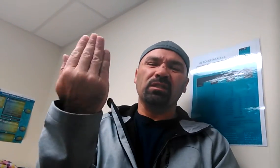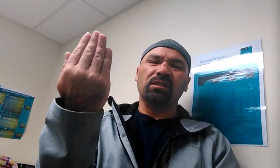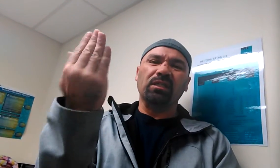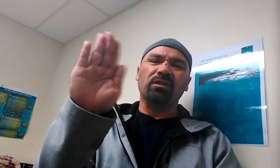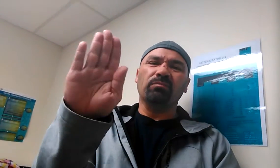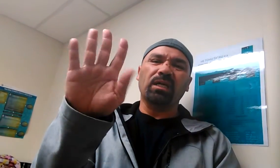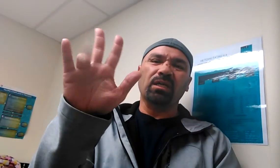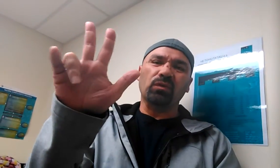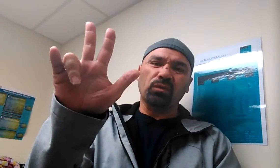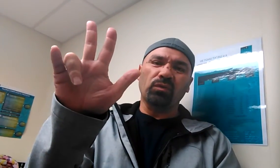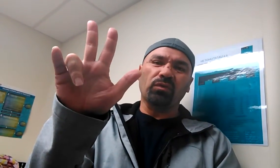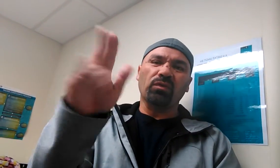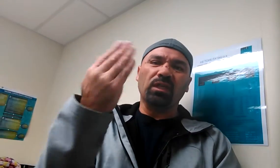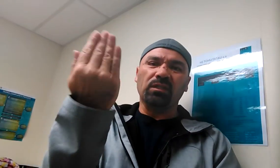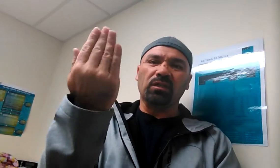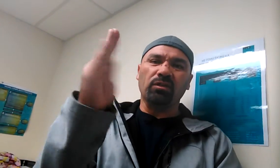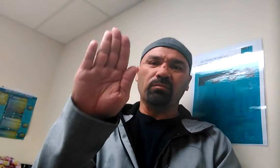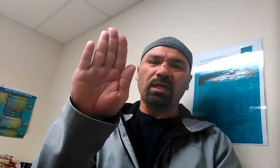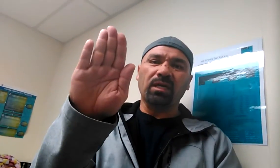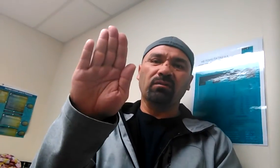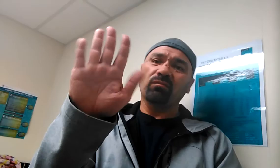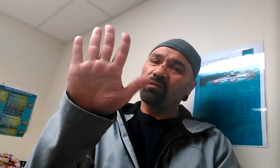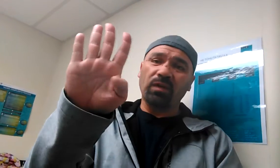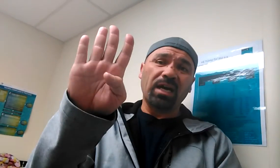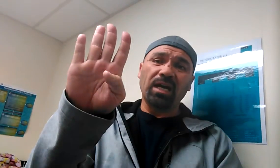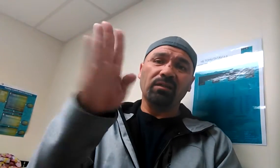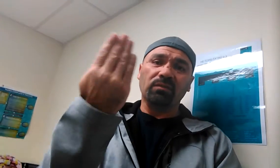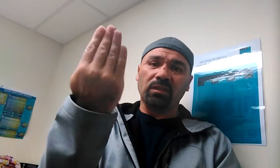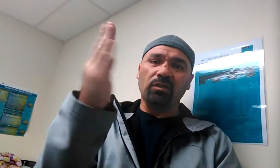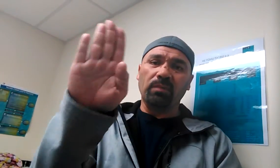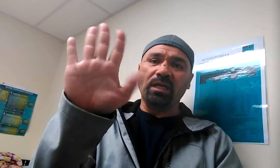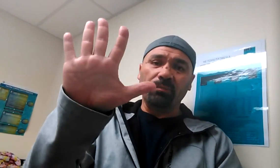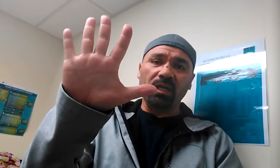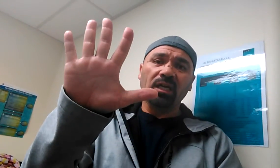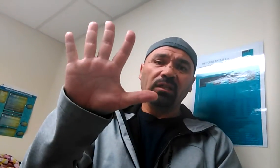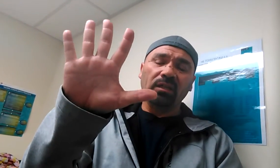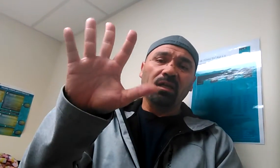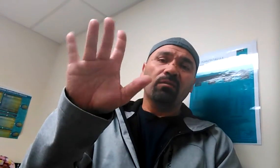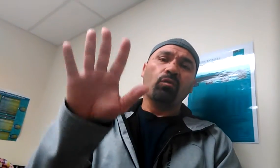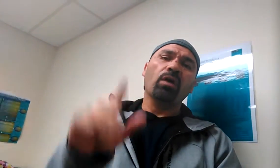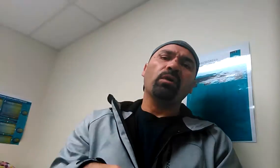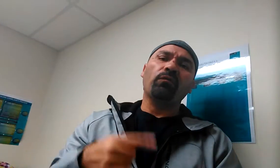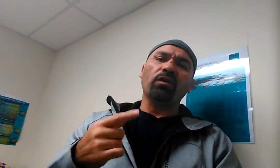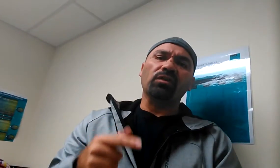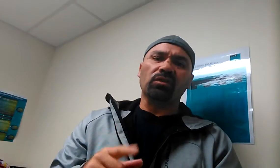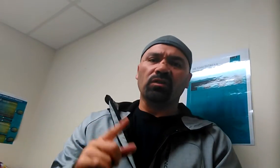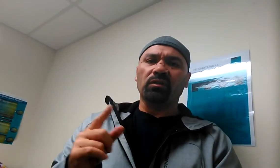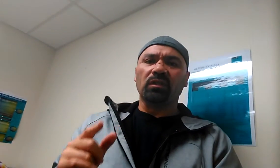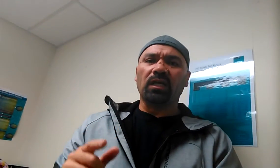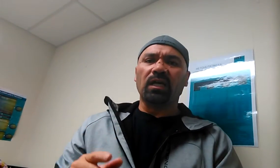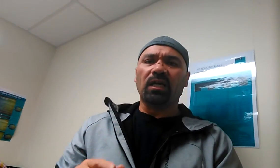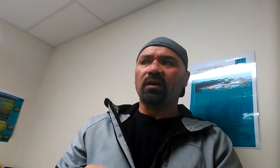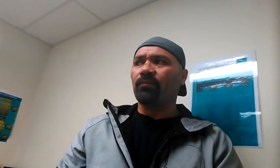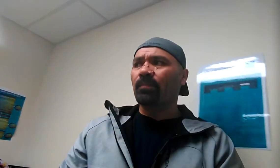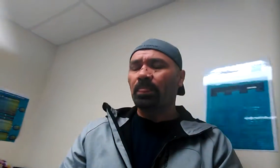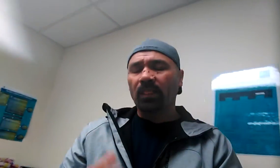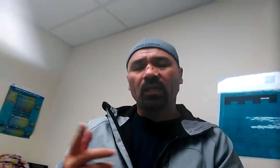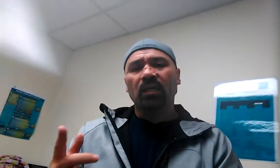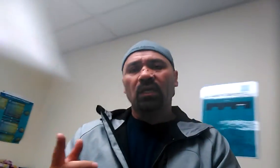Te kau mā toru, 13, te kau mā wha, te kau mā rima. Why we focus on